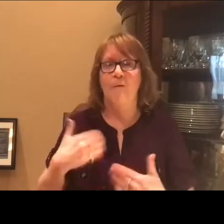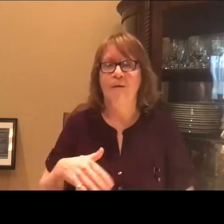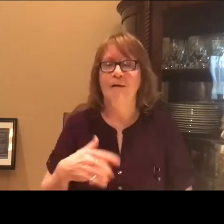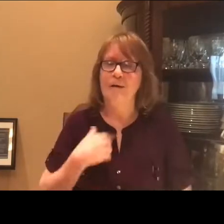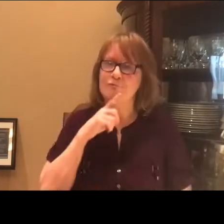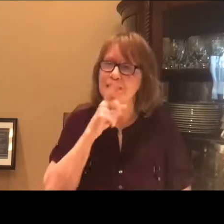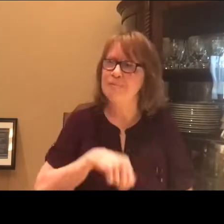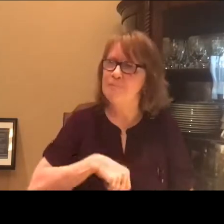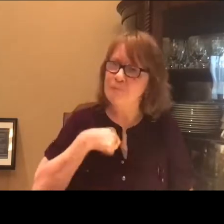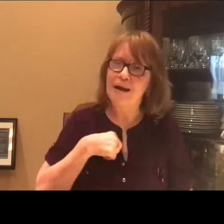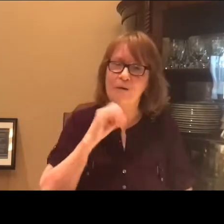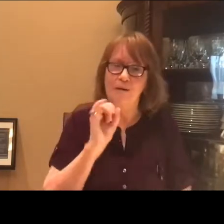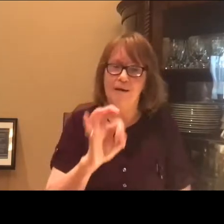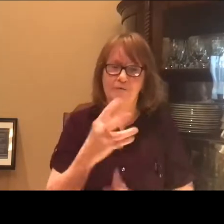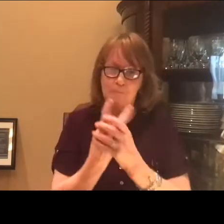parents,